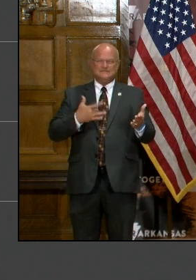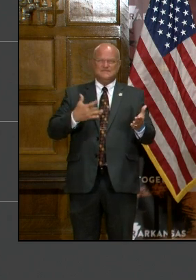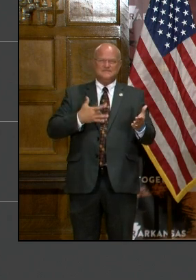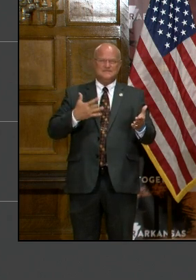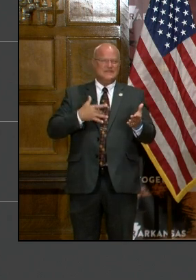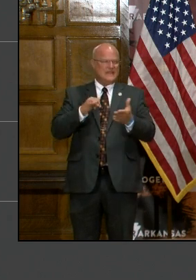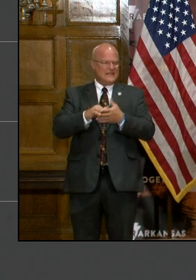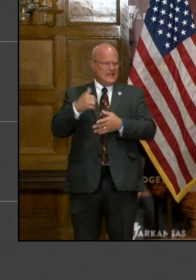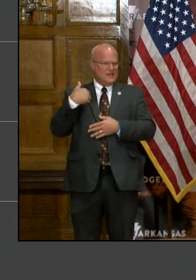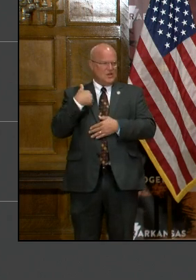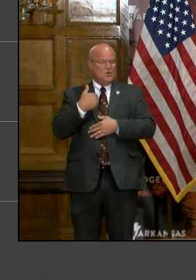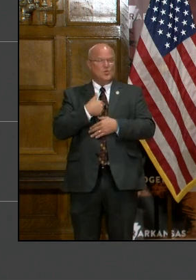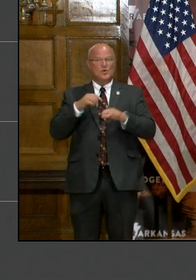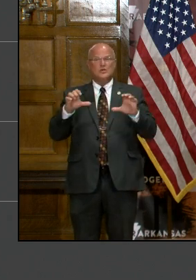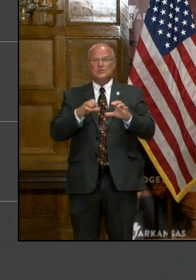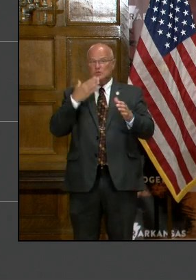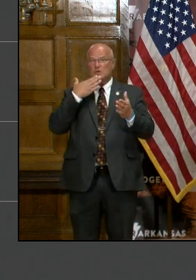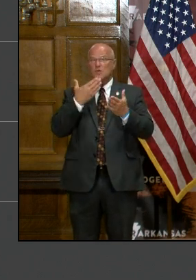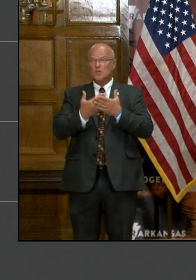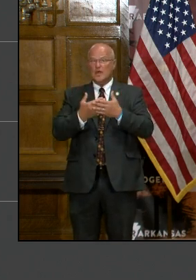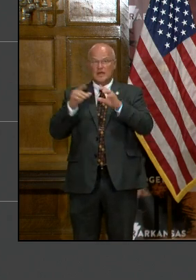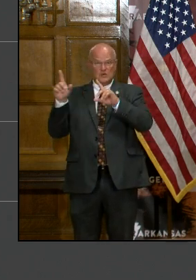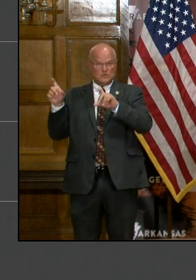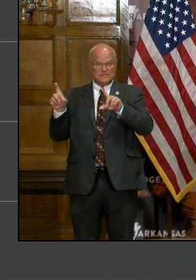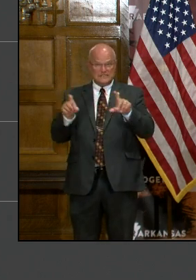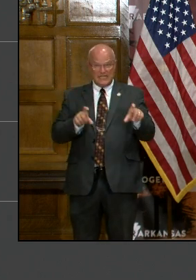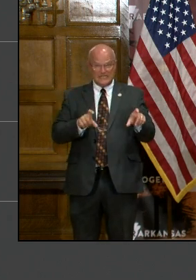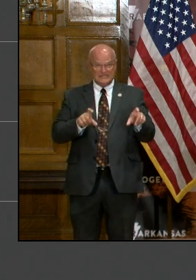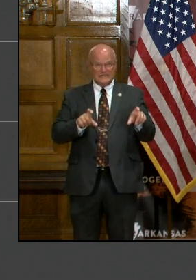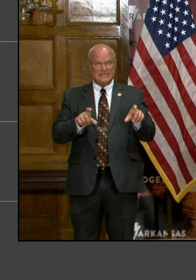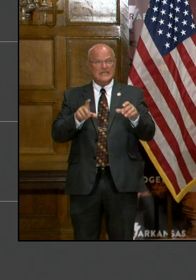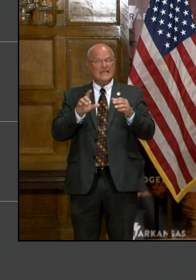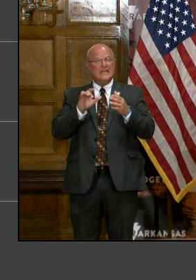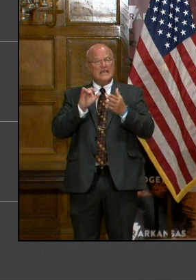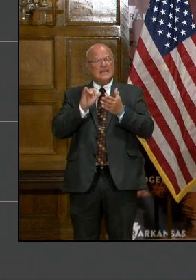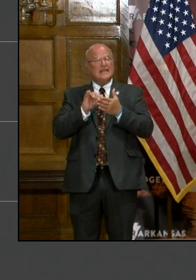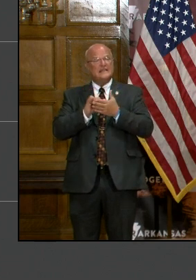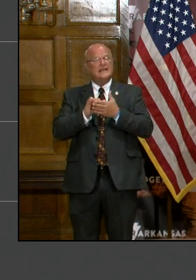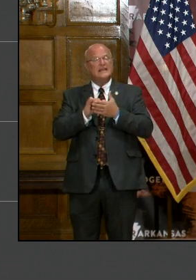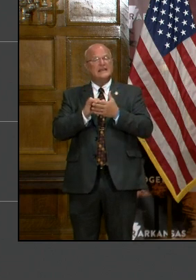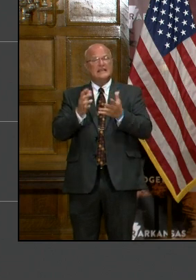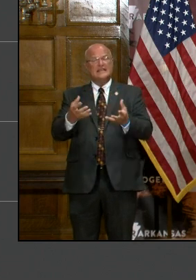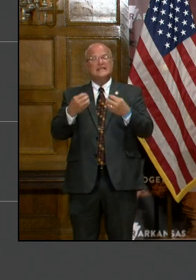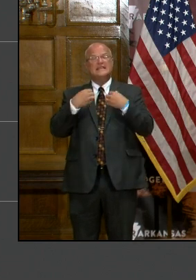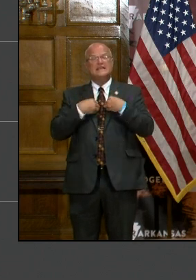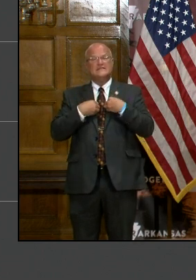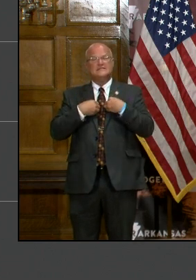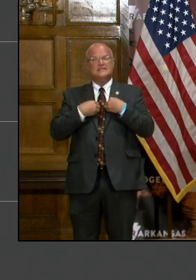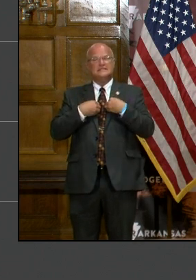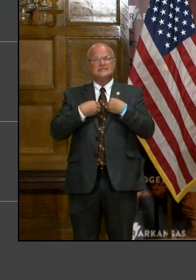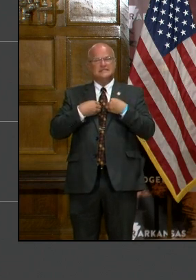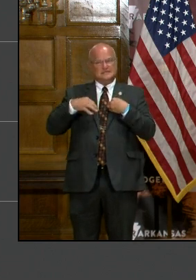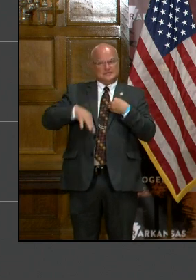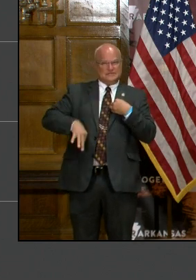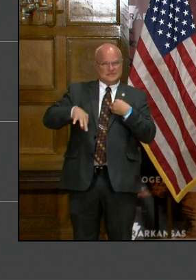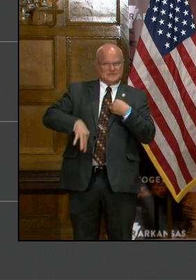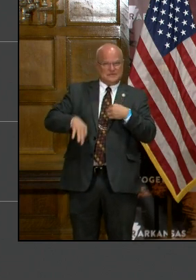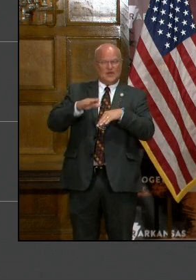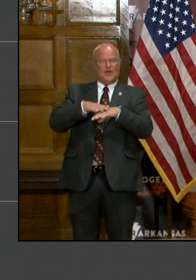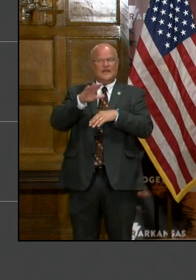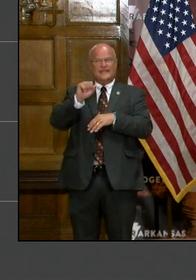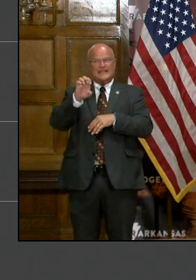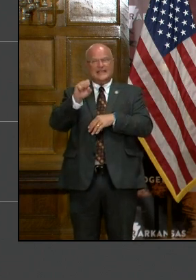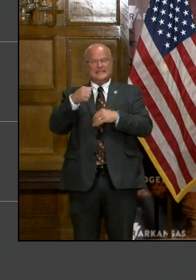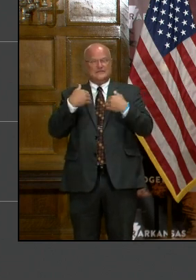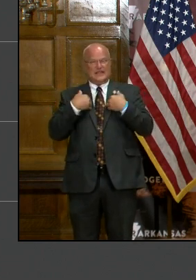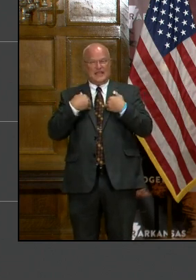sense that we're doing well in testing, and that gives us some credibility on the